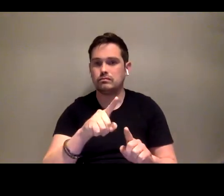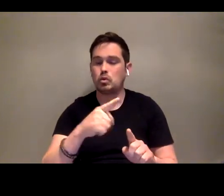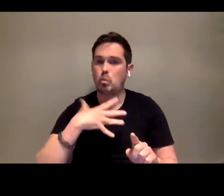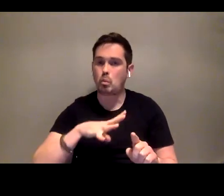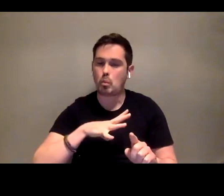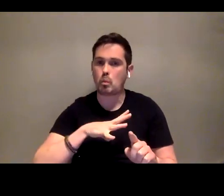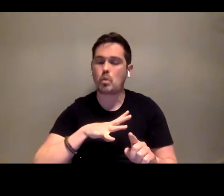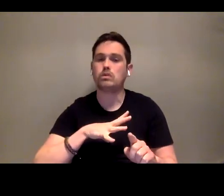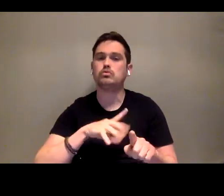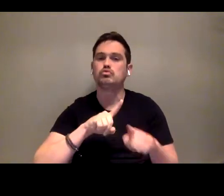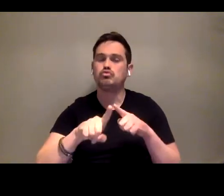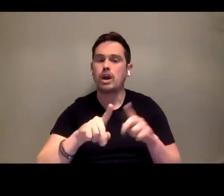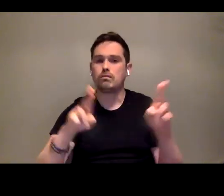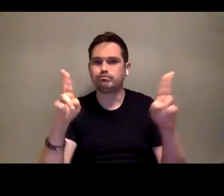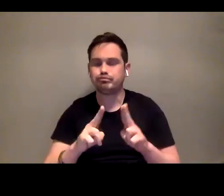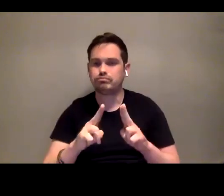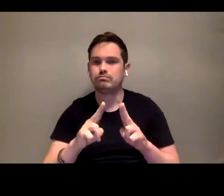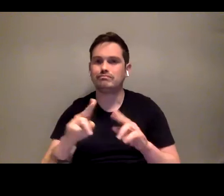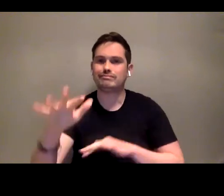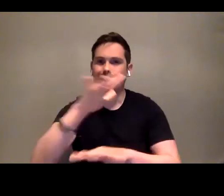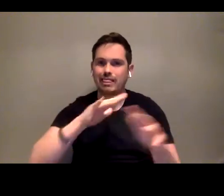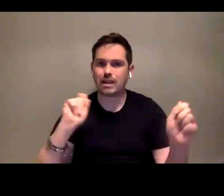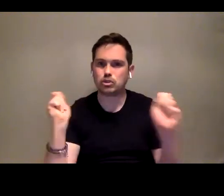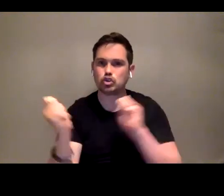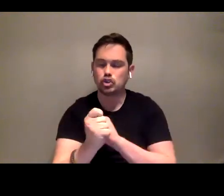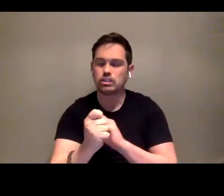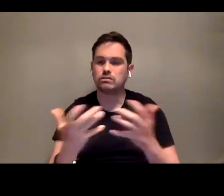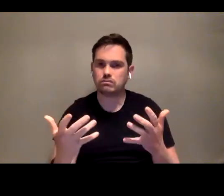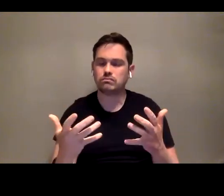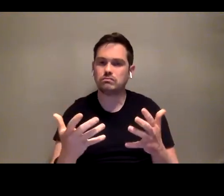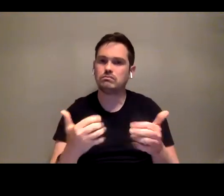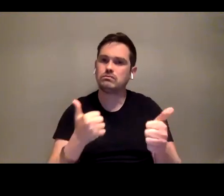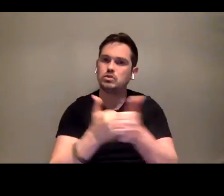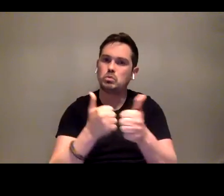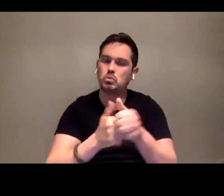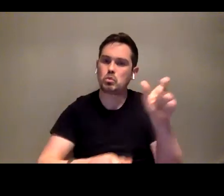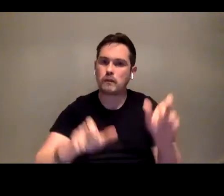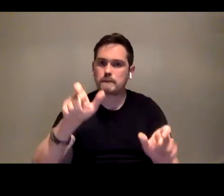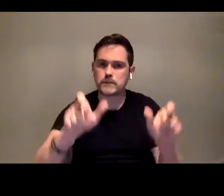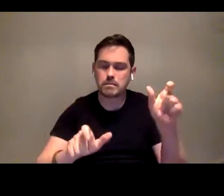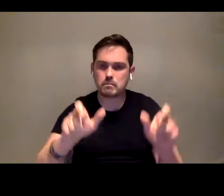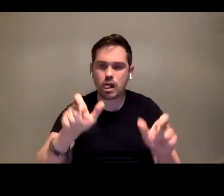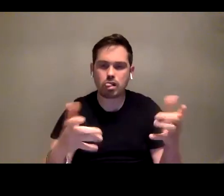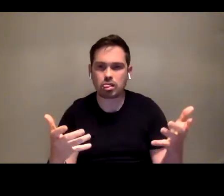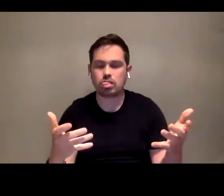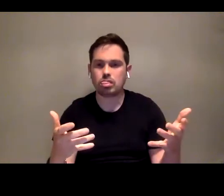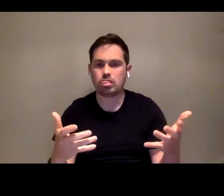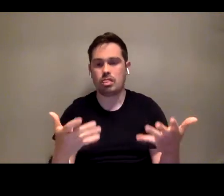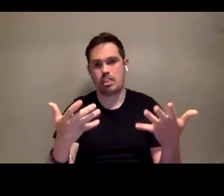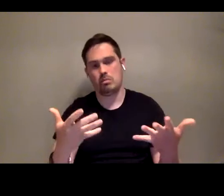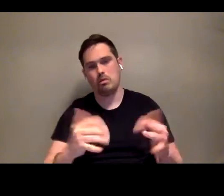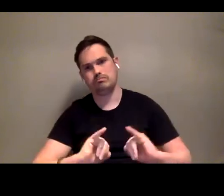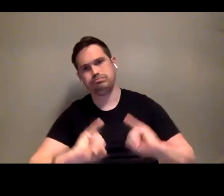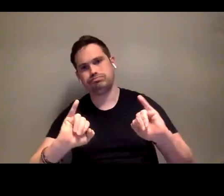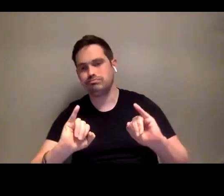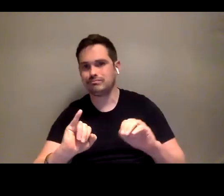change and climate breakdown and to support people to get out of the terrible situations that are a result